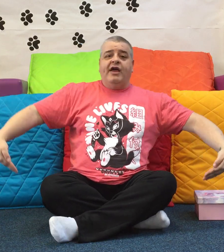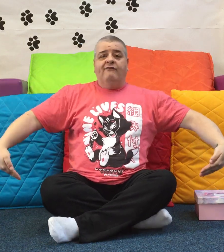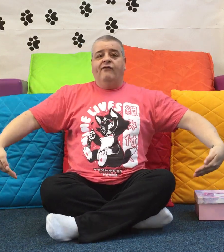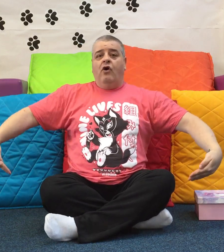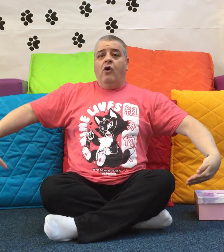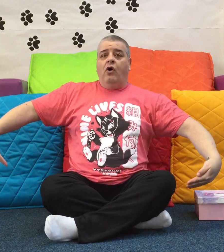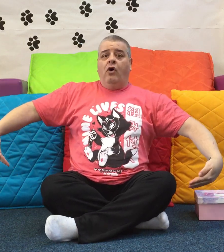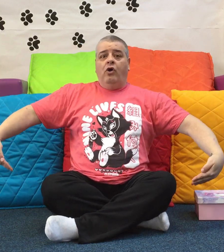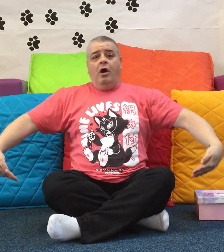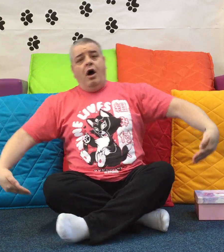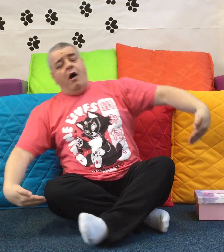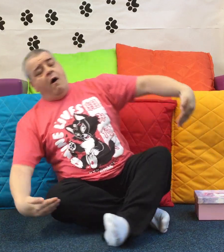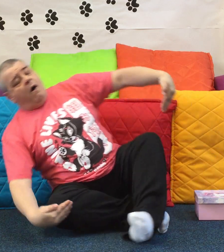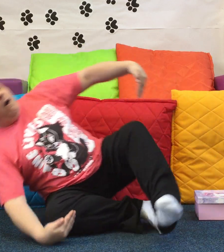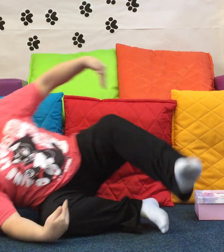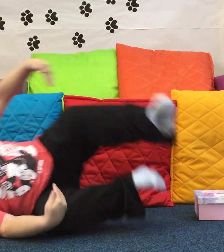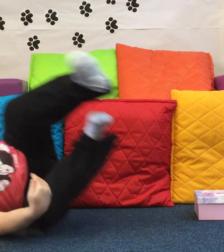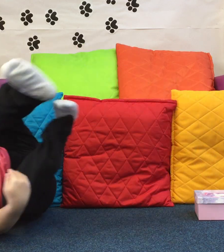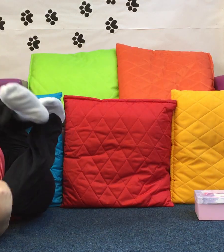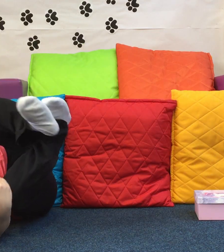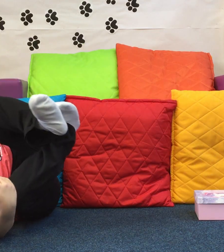great fall.